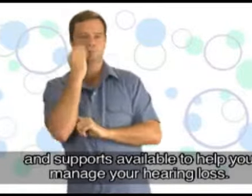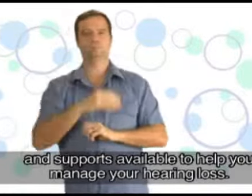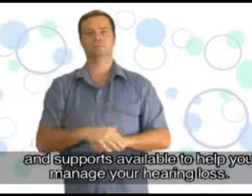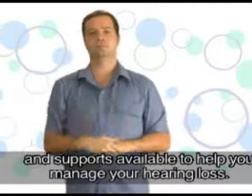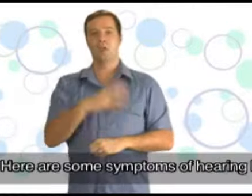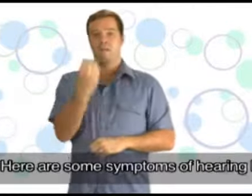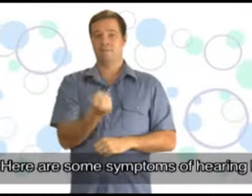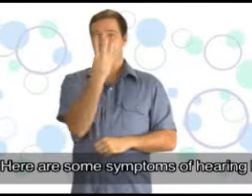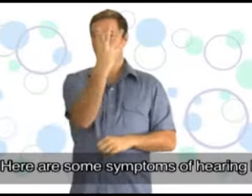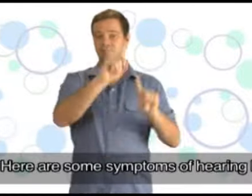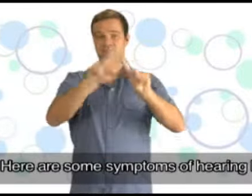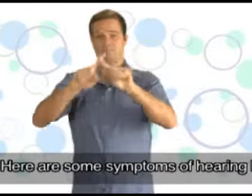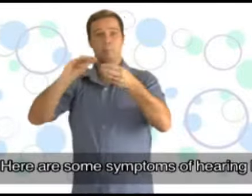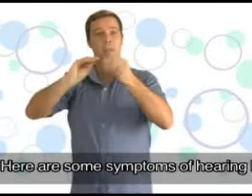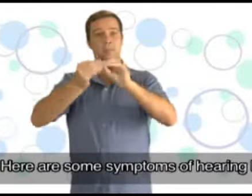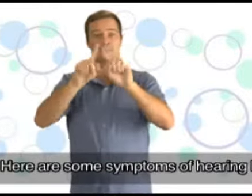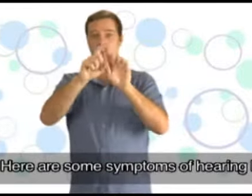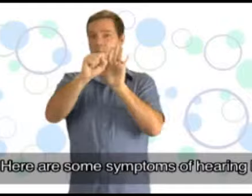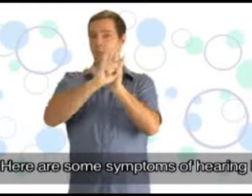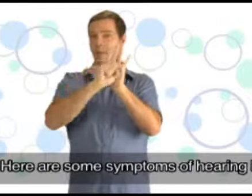hearing loss. Here are some symptoms of hearing loss.